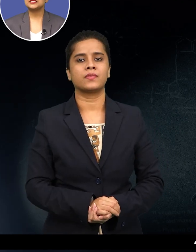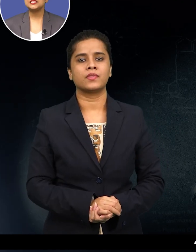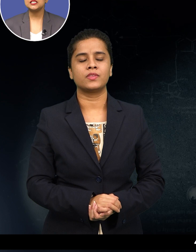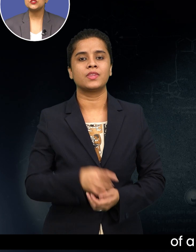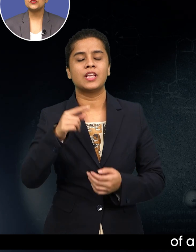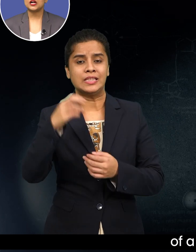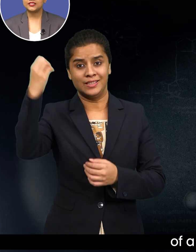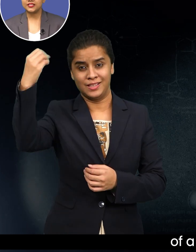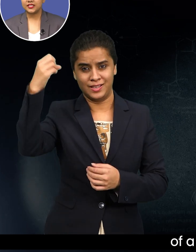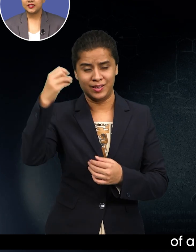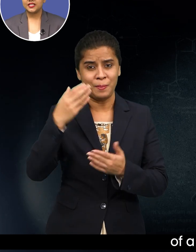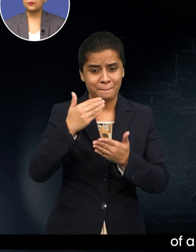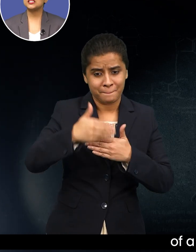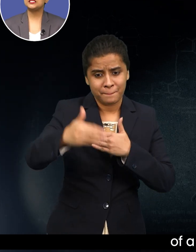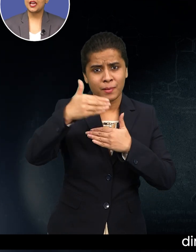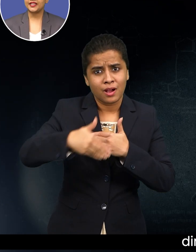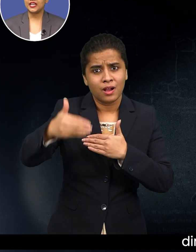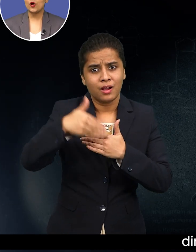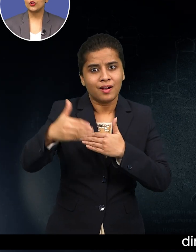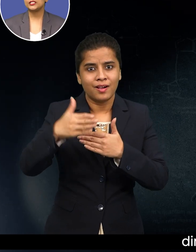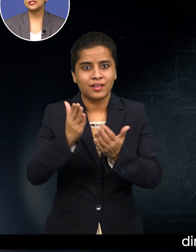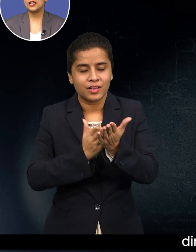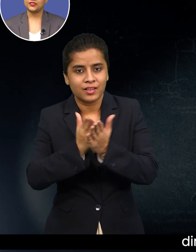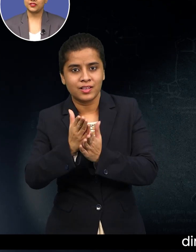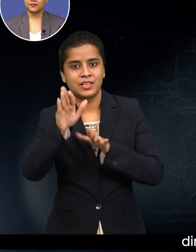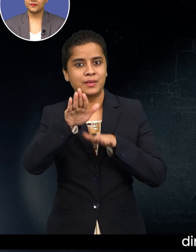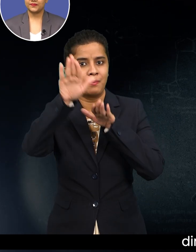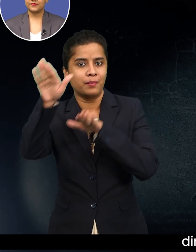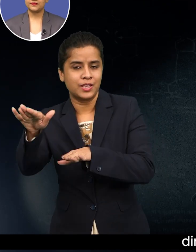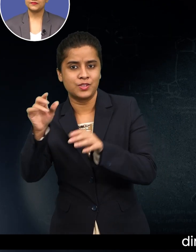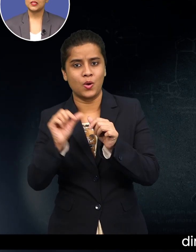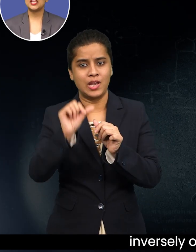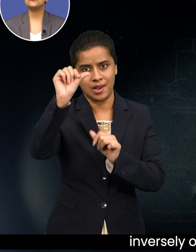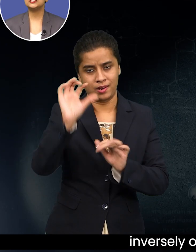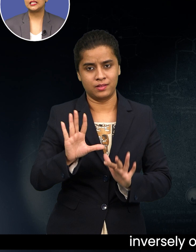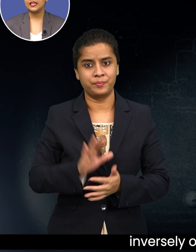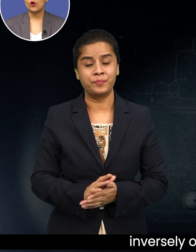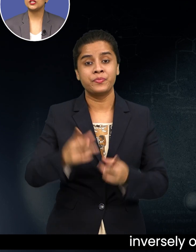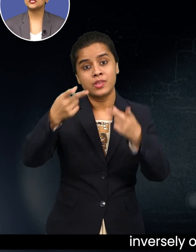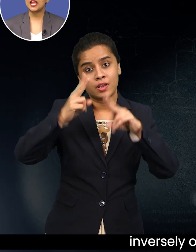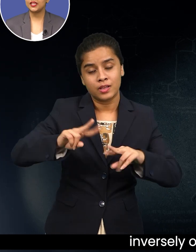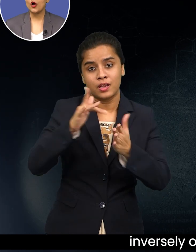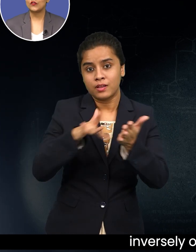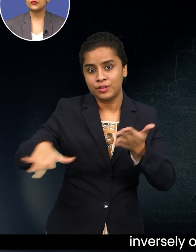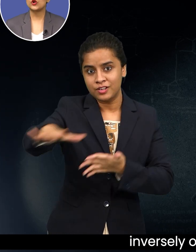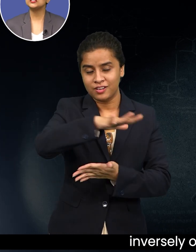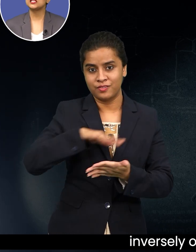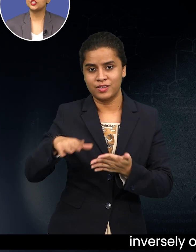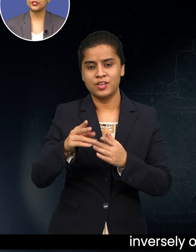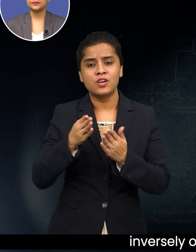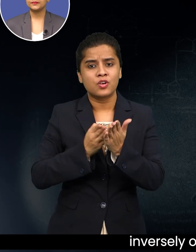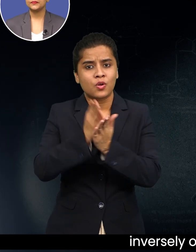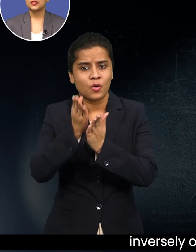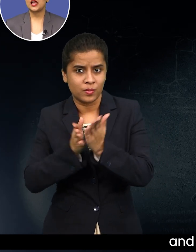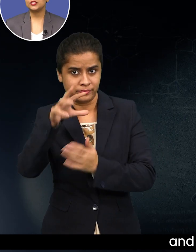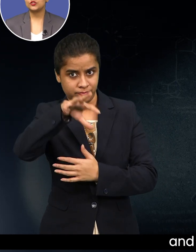The resistance of a conductor depends directly on its length, inversely on its area of cross